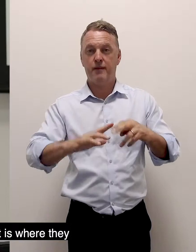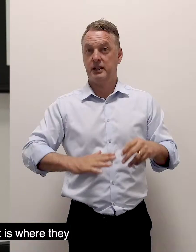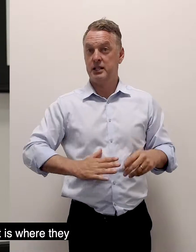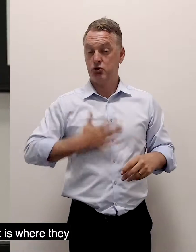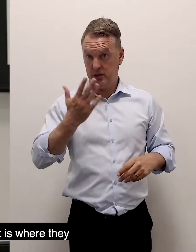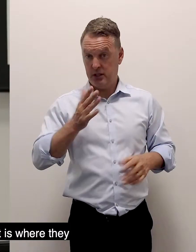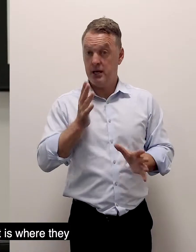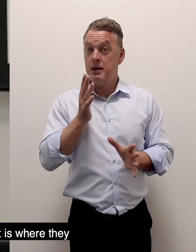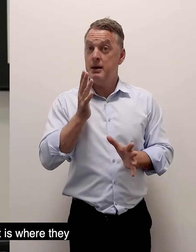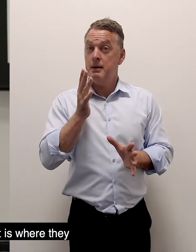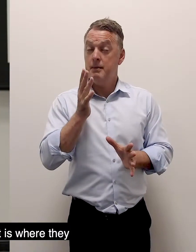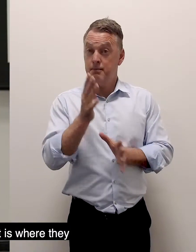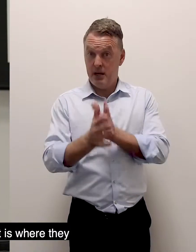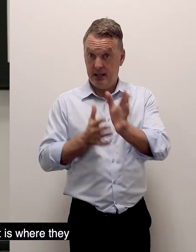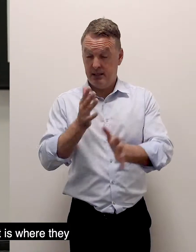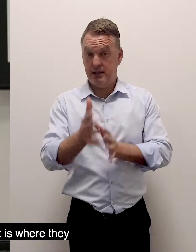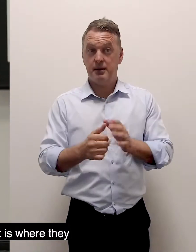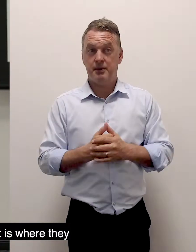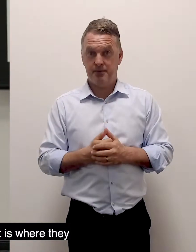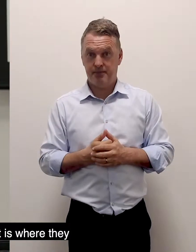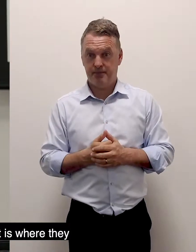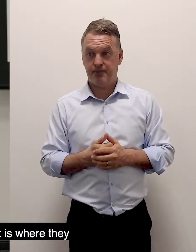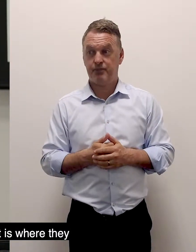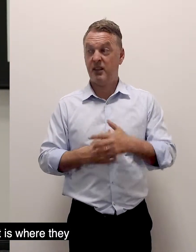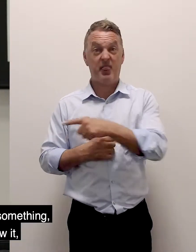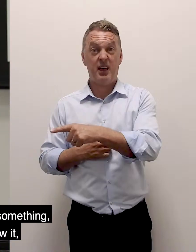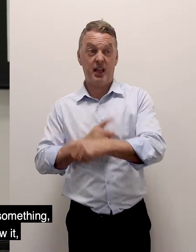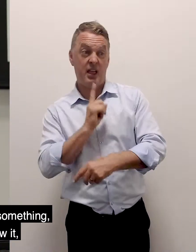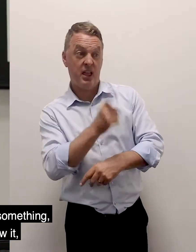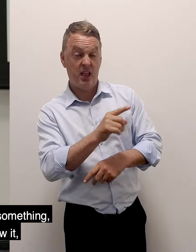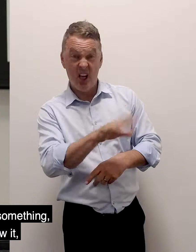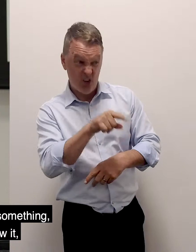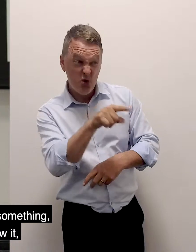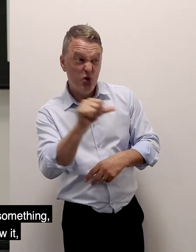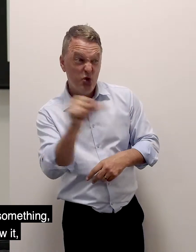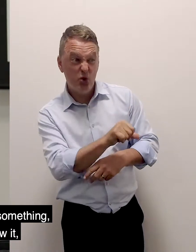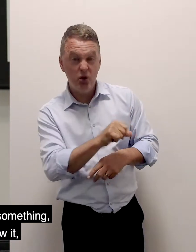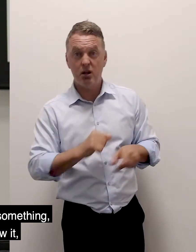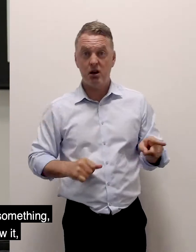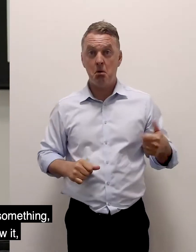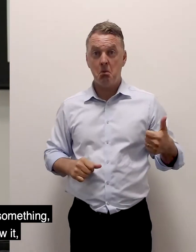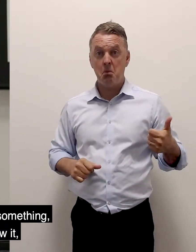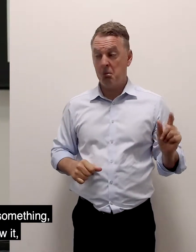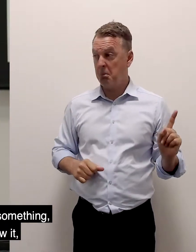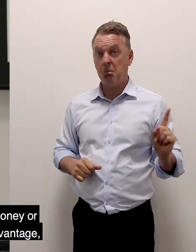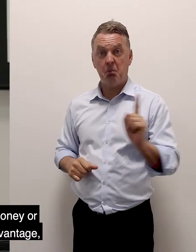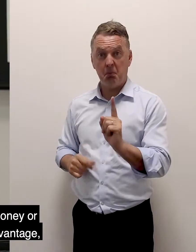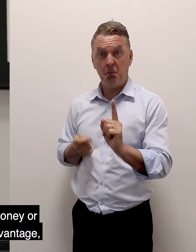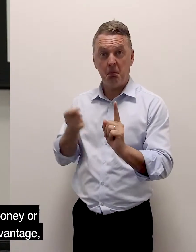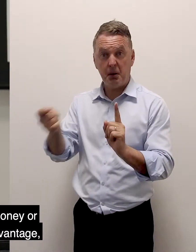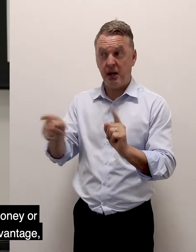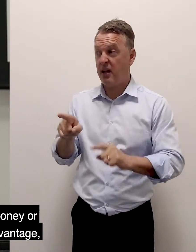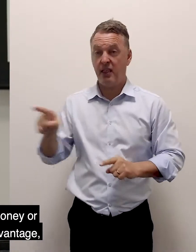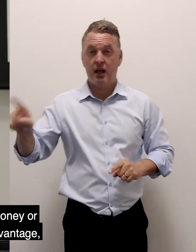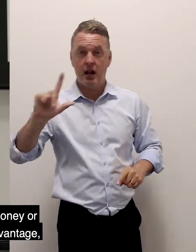So conflict of interest is where they suggest you do something. If you follow it,